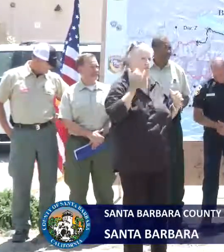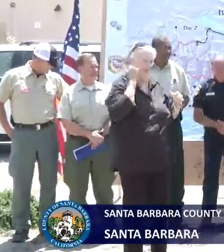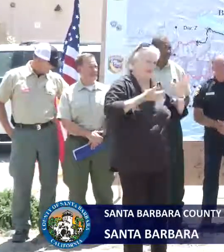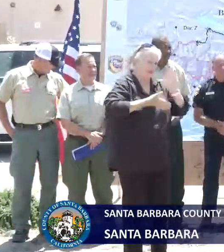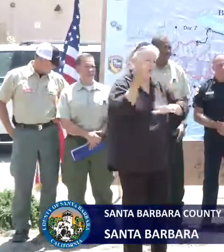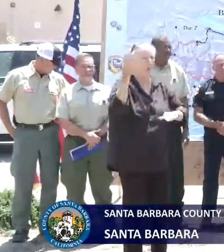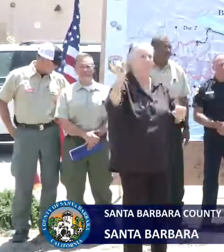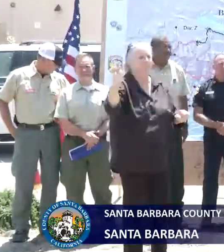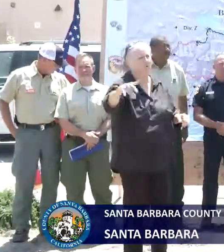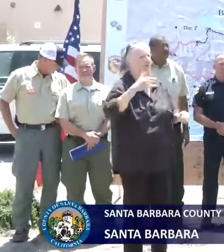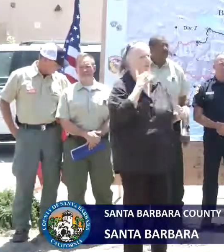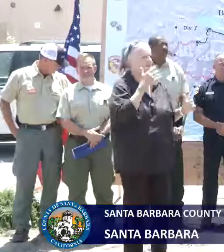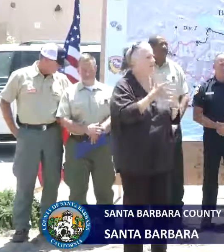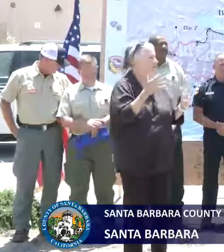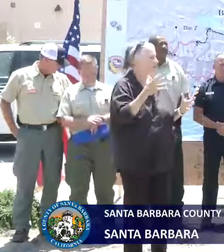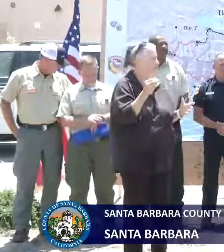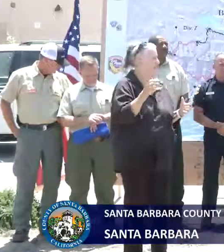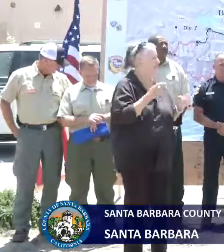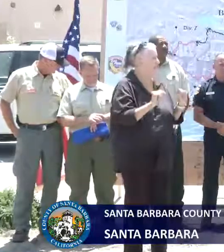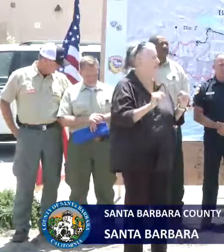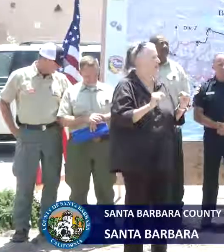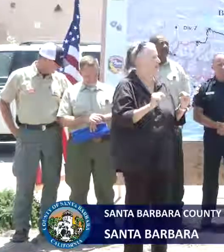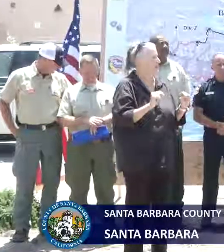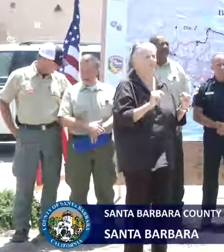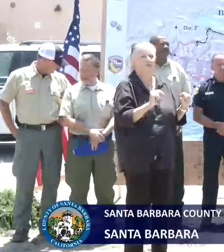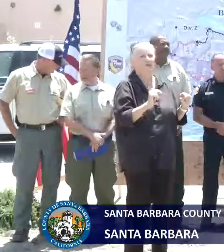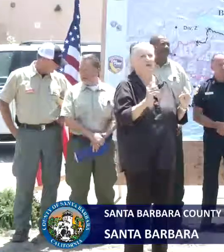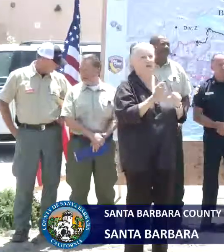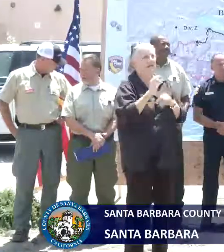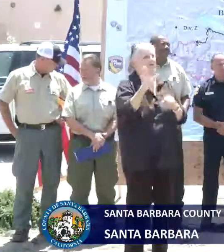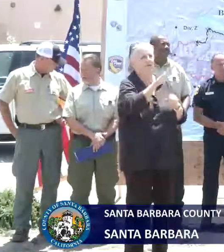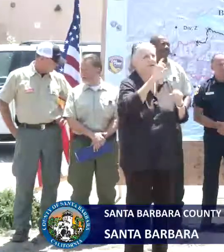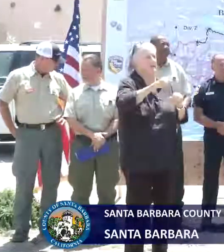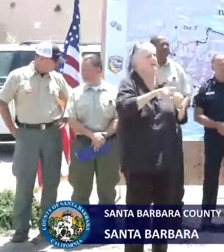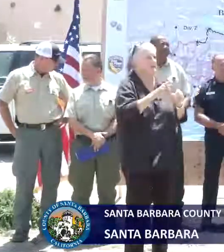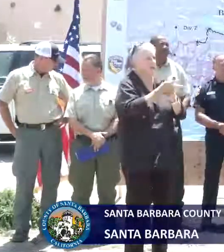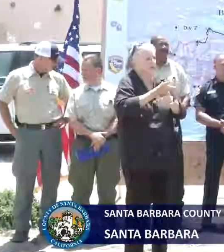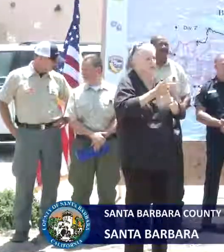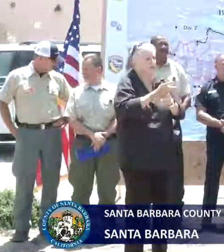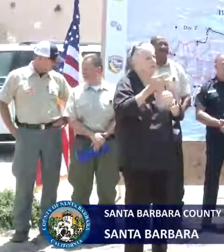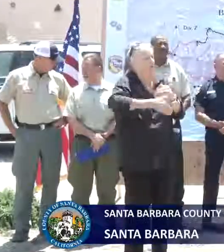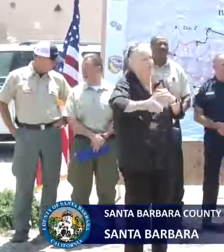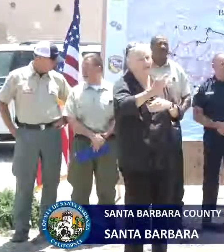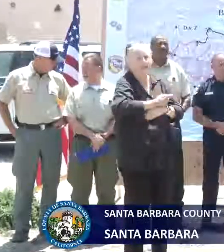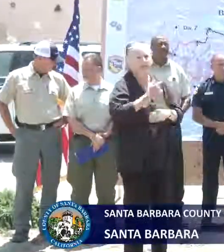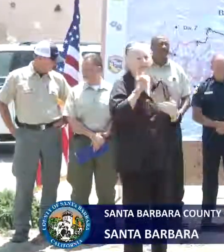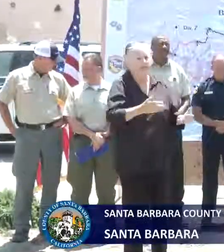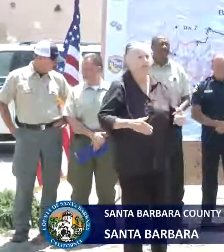Thanks a lot, and we'll try to get your needs taken care of for the rest of the day. Thank you.